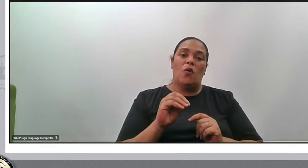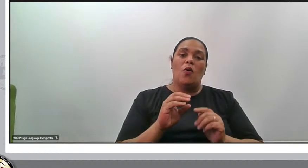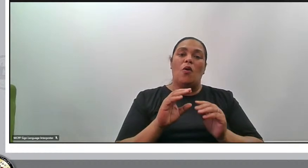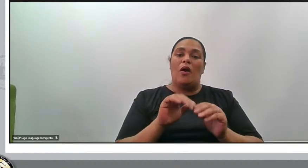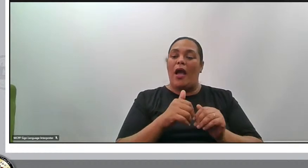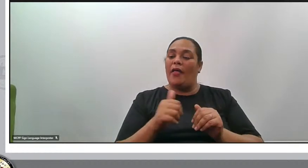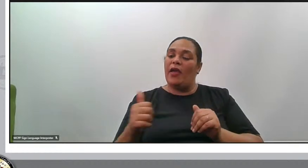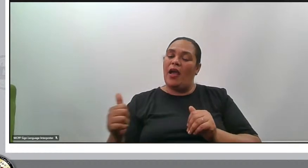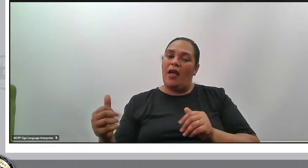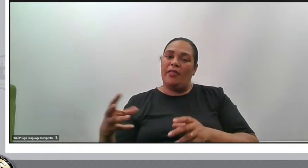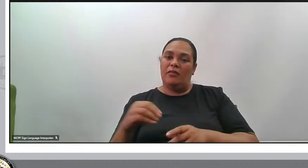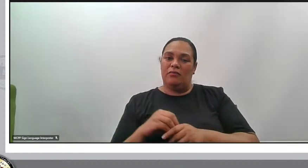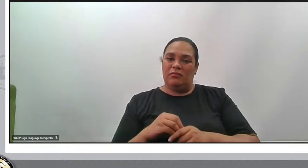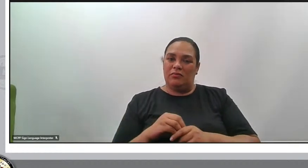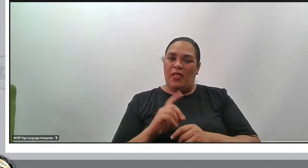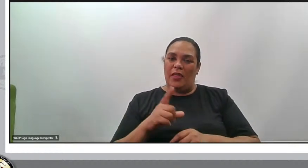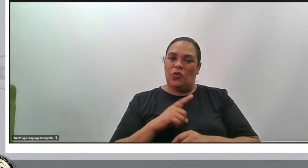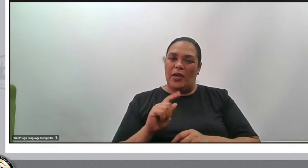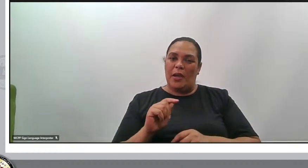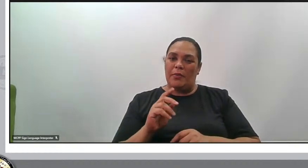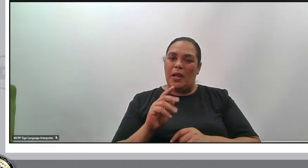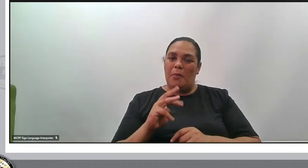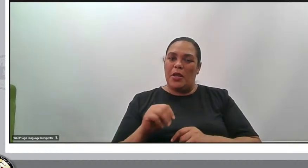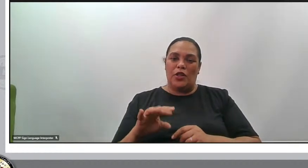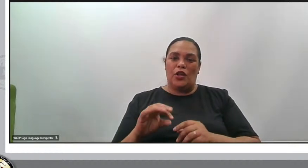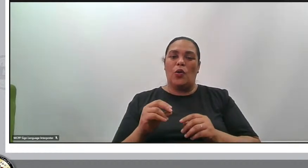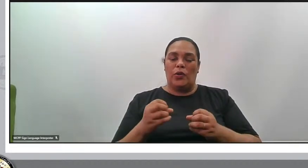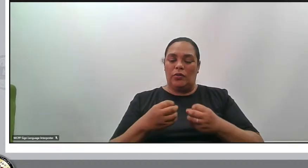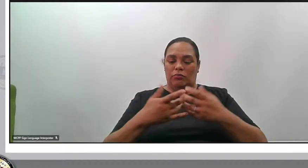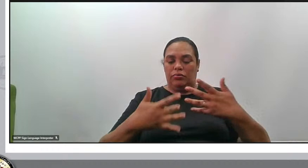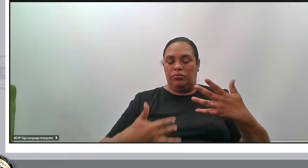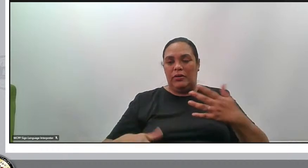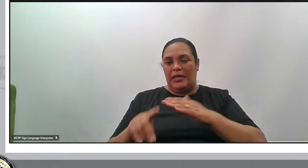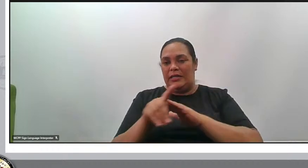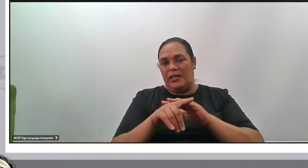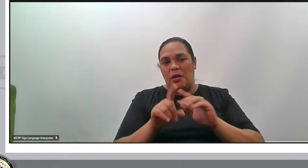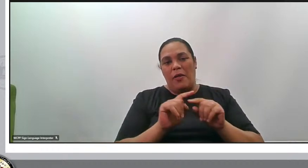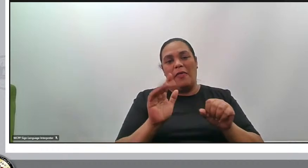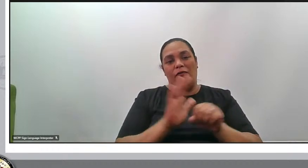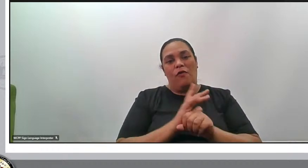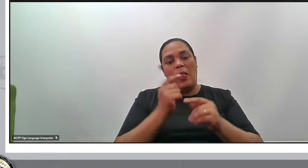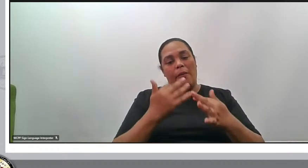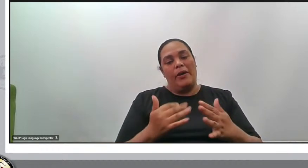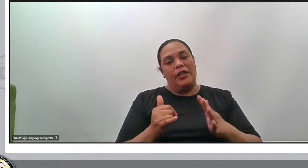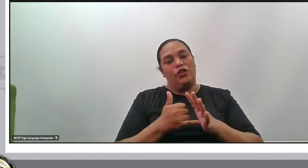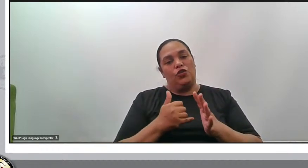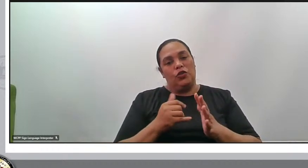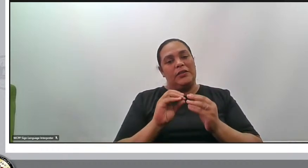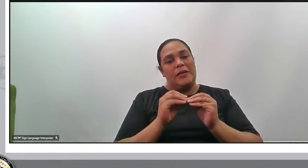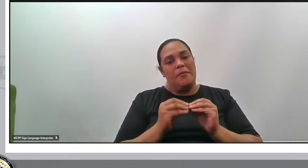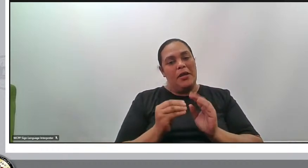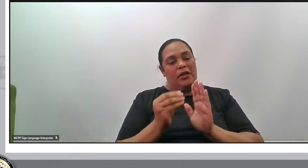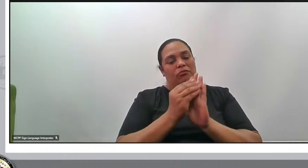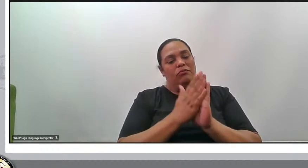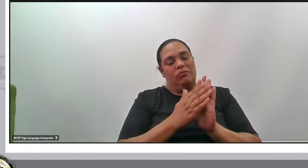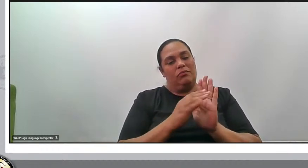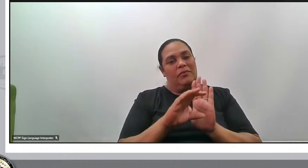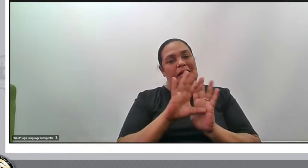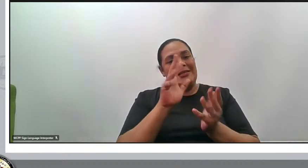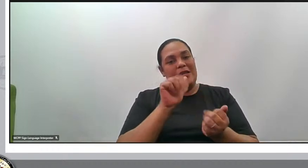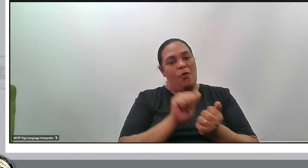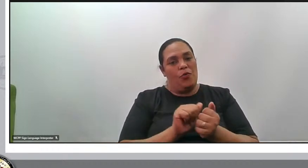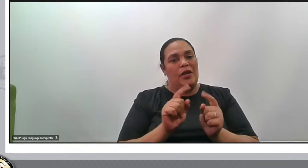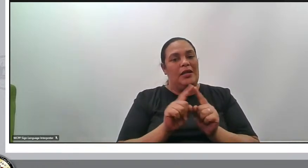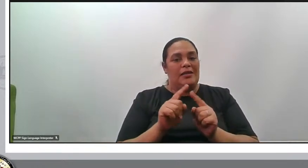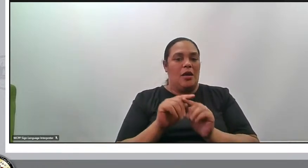tables will fall under Cape Town Metro, but we don't actually break it down into different districts. The full budget is just broken down into the summary as well as the